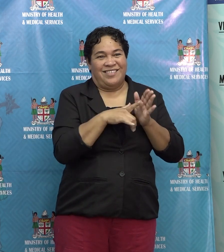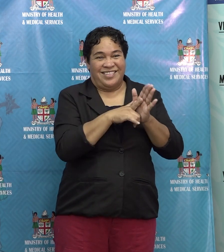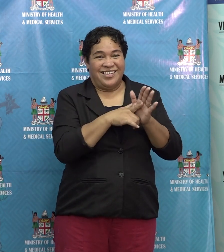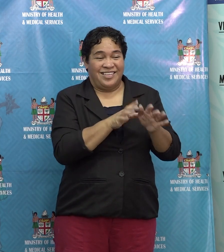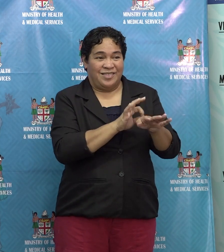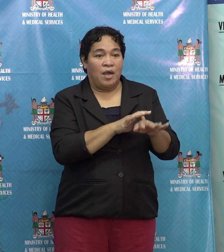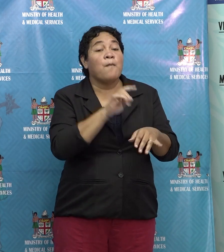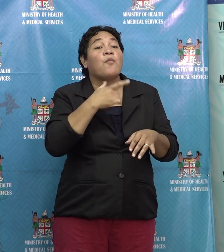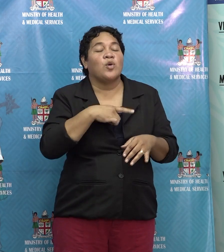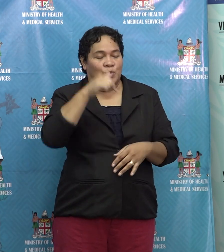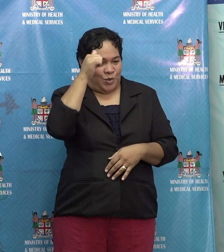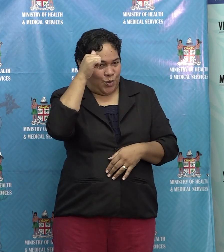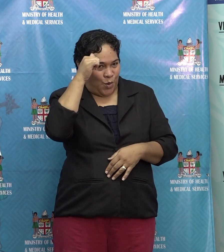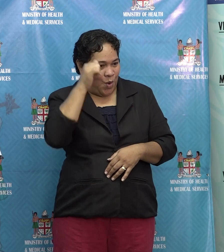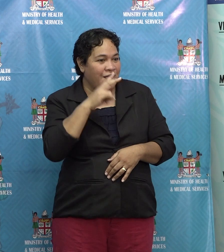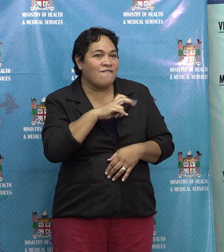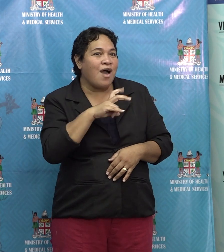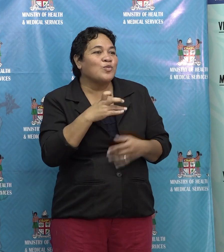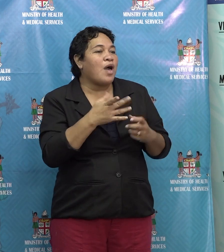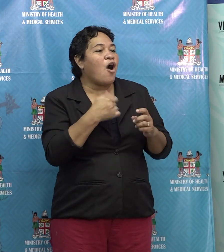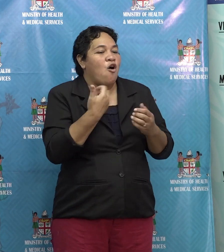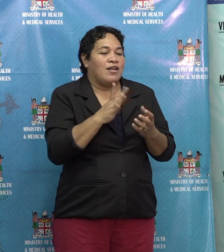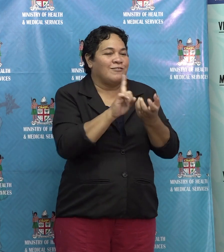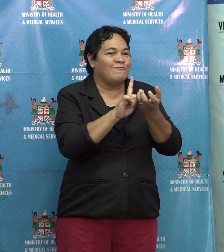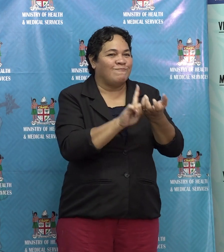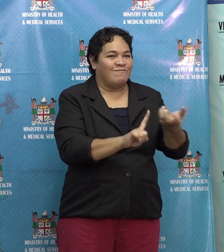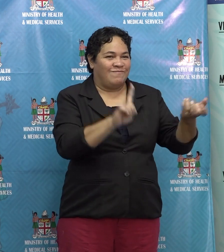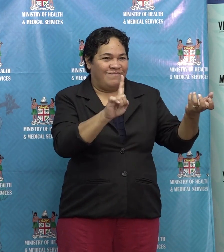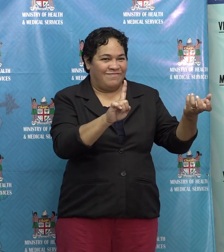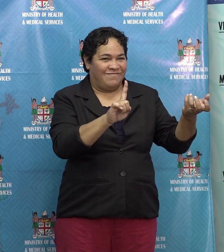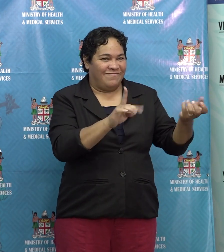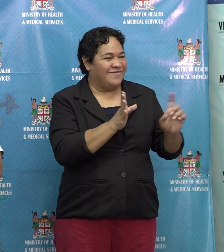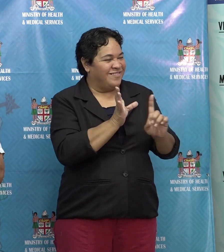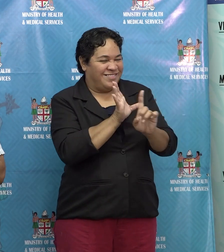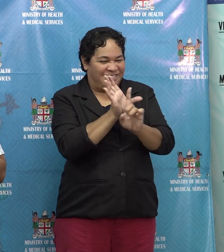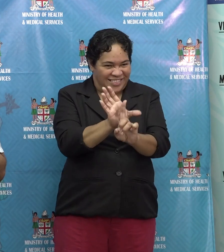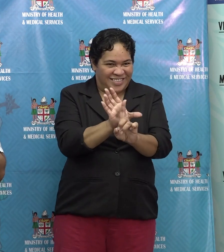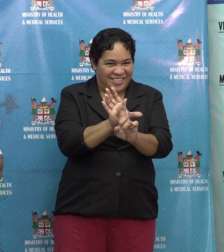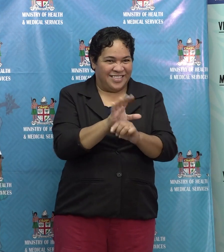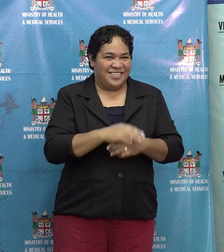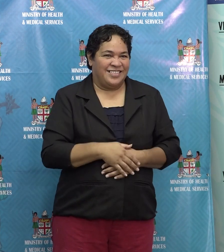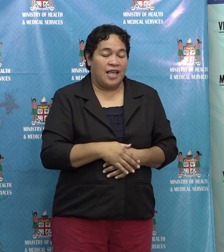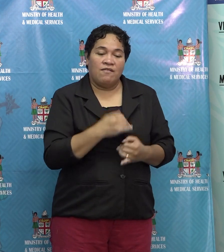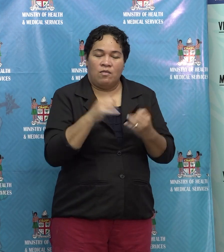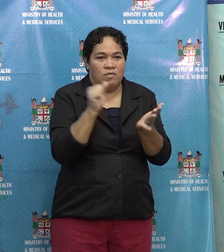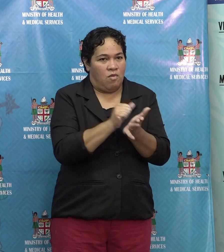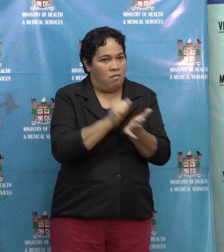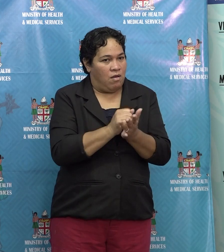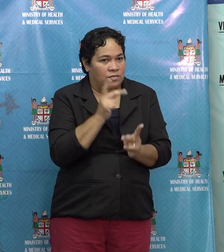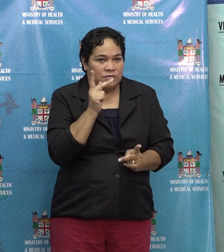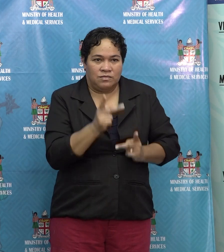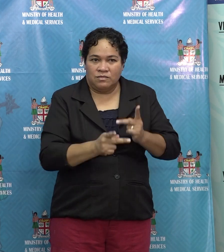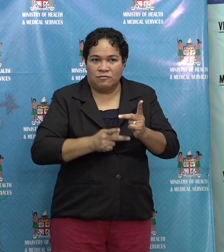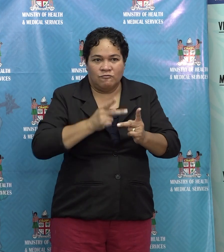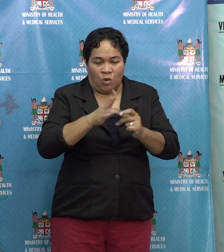we know where the virus is in that Lautoka hospital group. They have been adequately separated, made sure that they